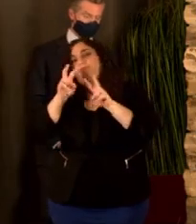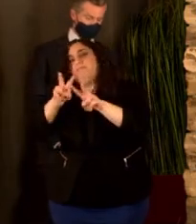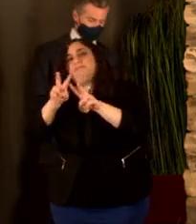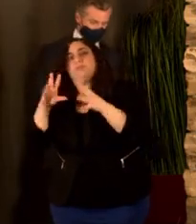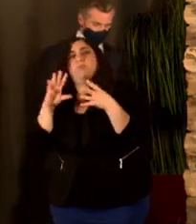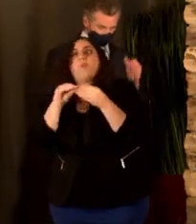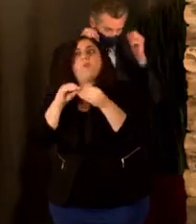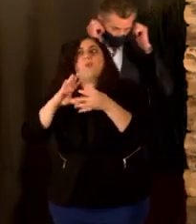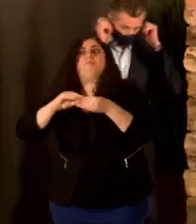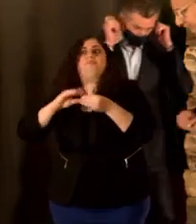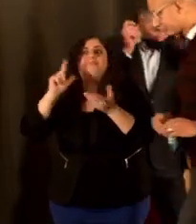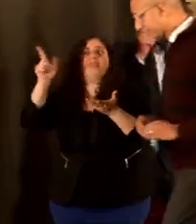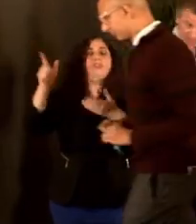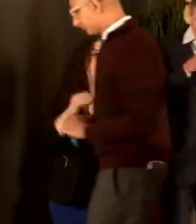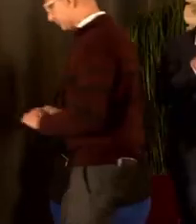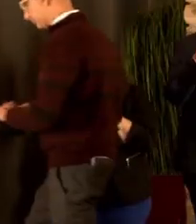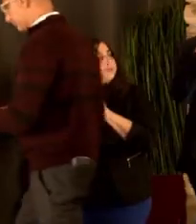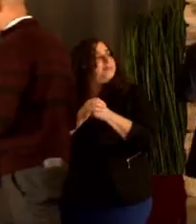come.